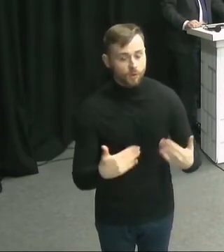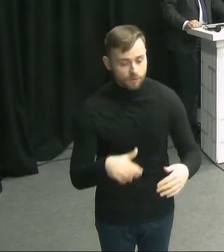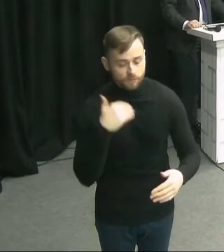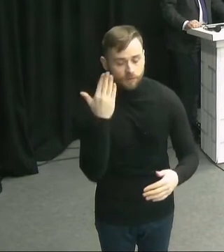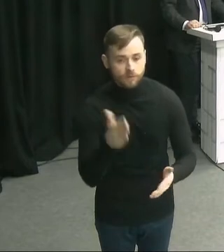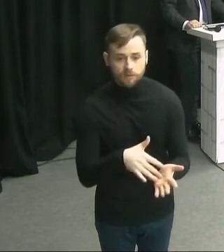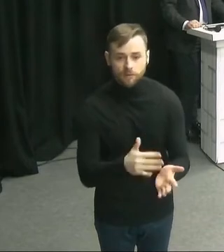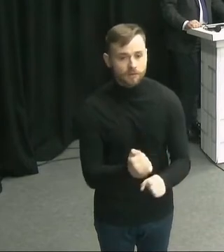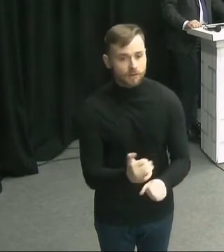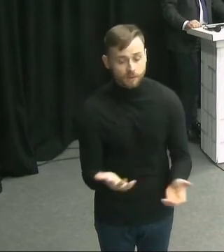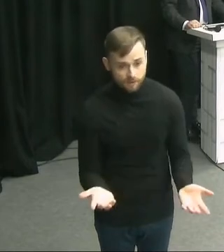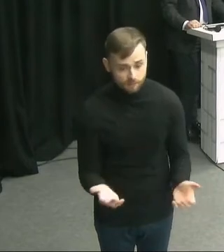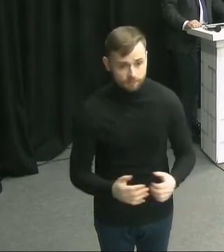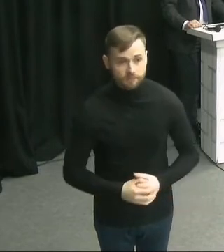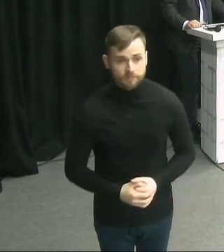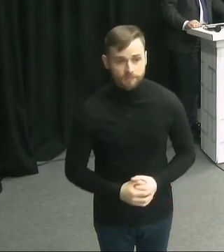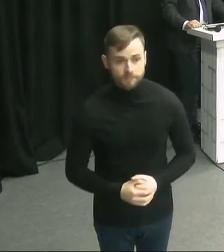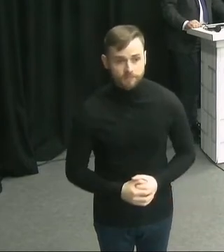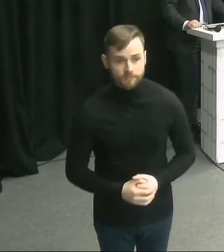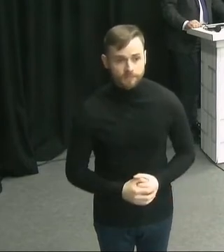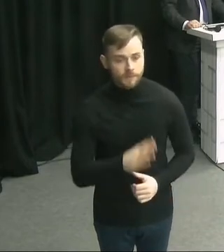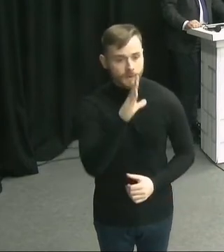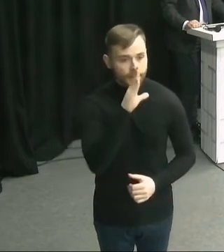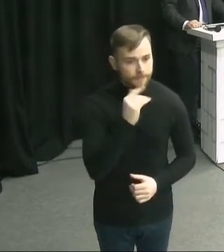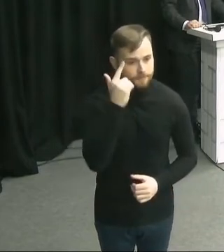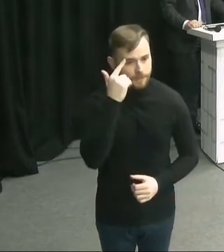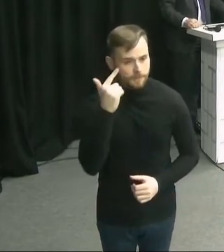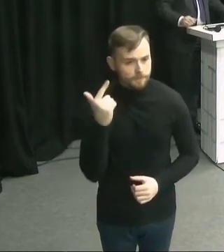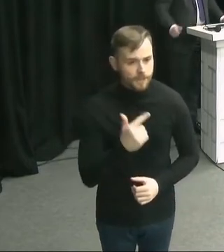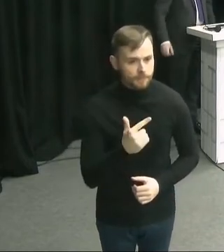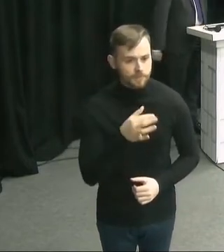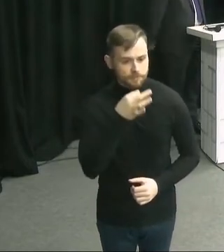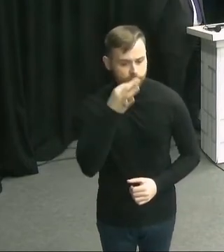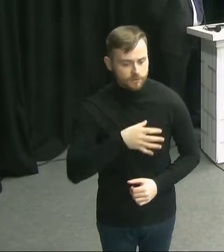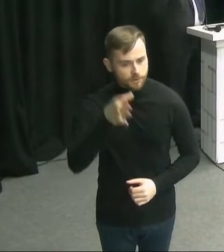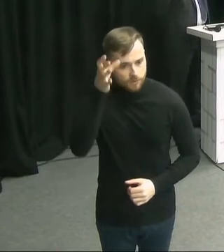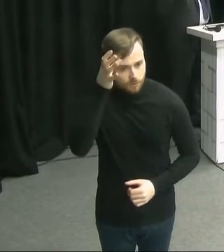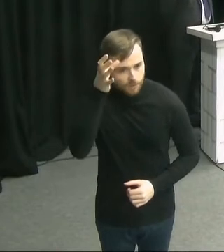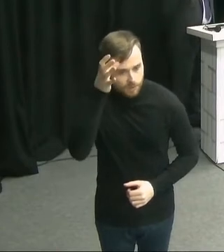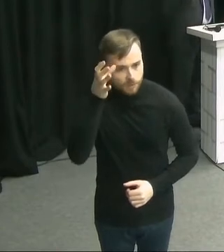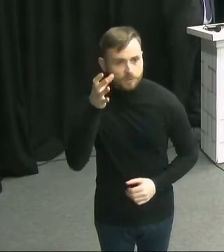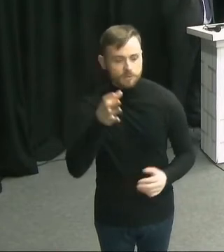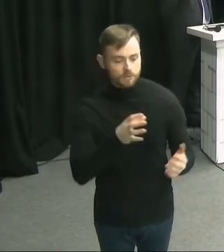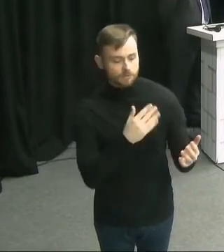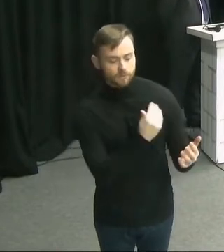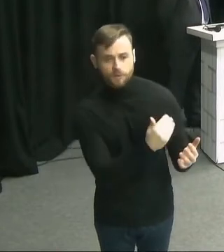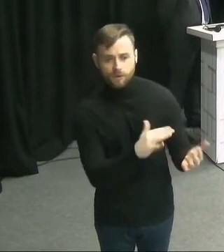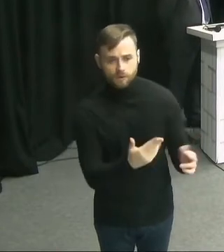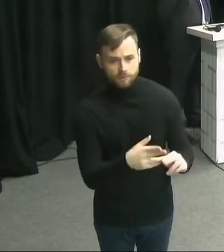after the university, what jobs will you have. So your competences for the future are very important for us. We